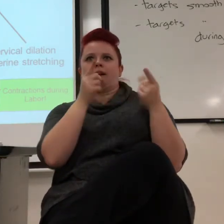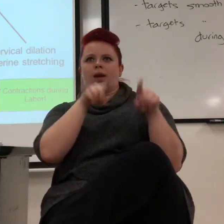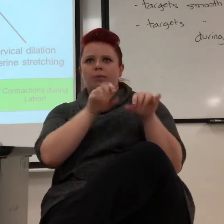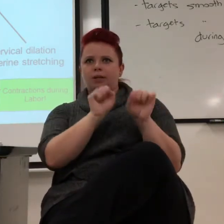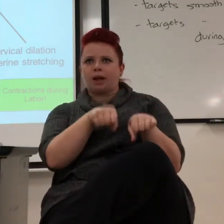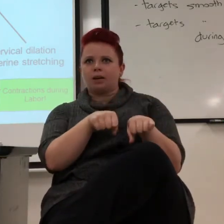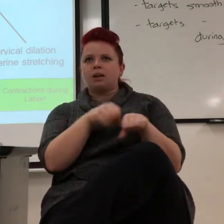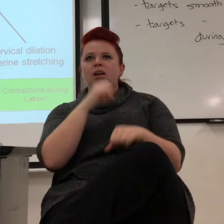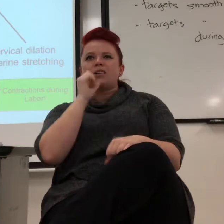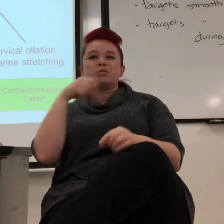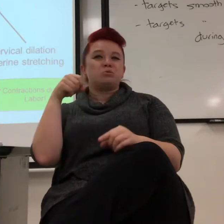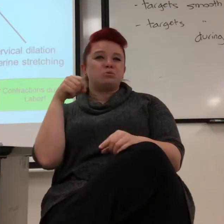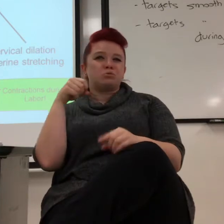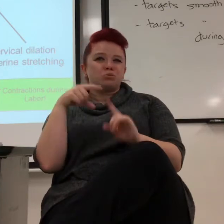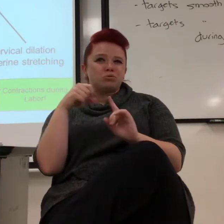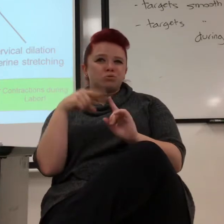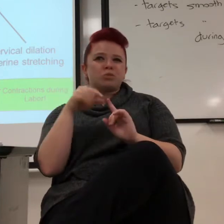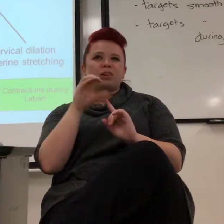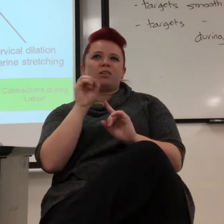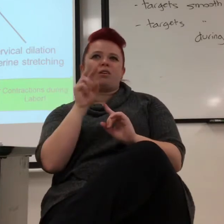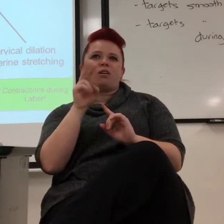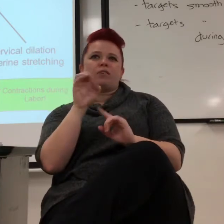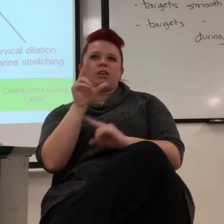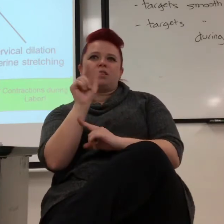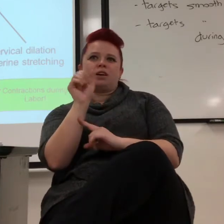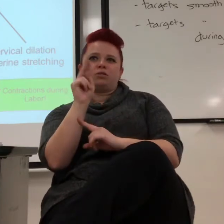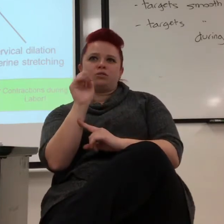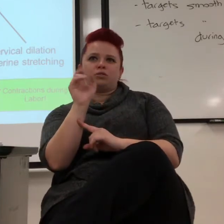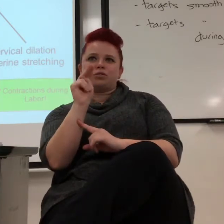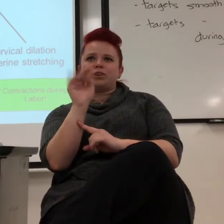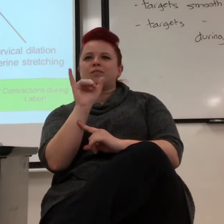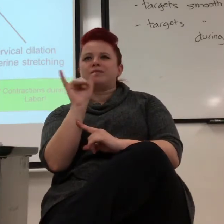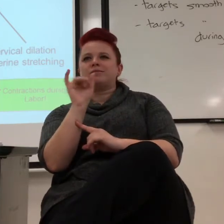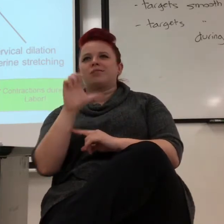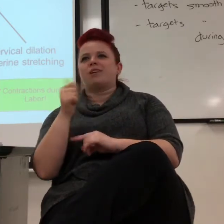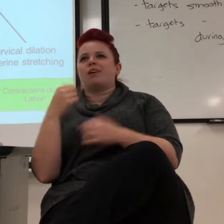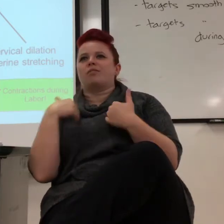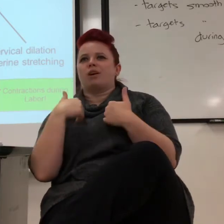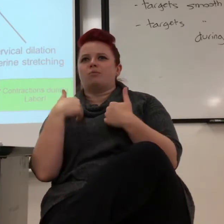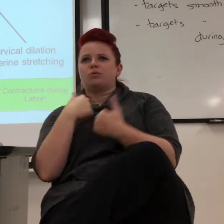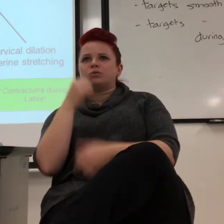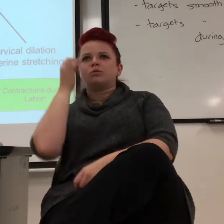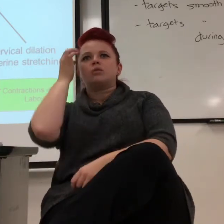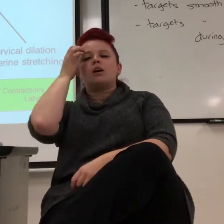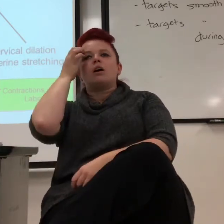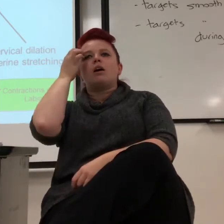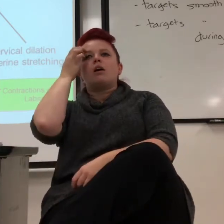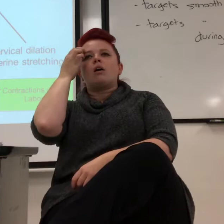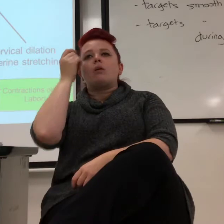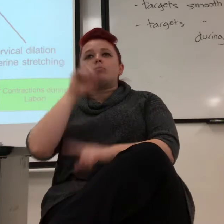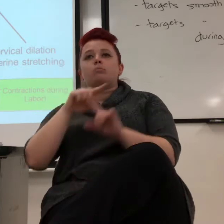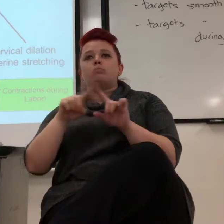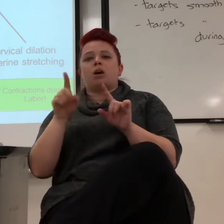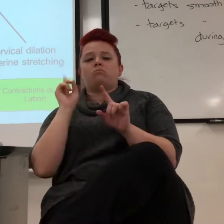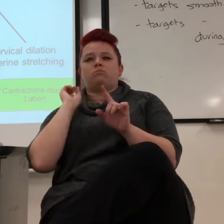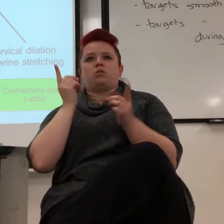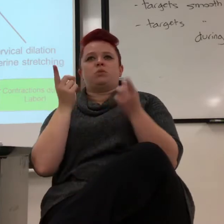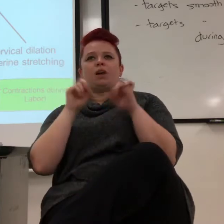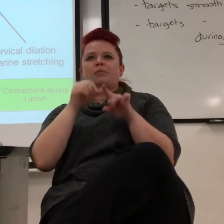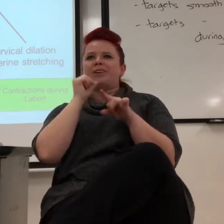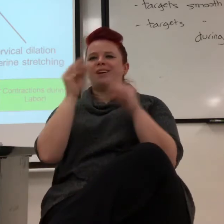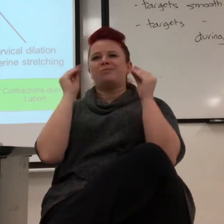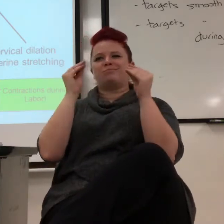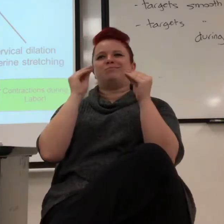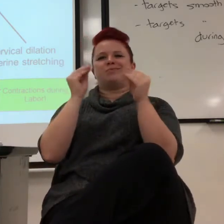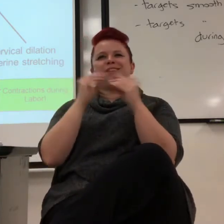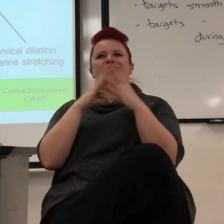trigger ovulation as it may do in other mammals. All right, so that's what it does. I don't teach anything it might do